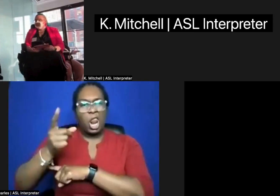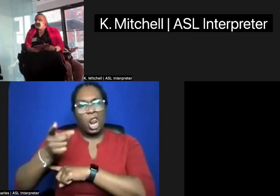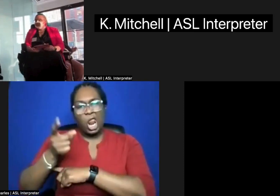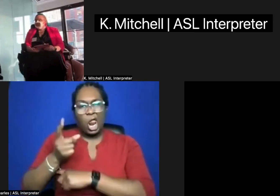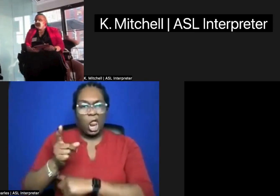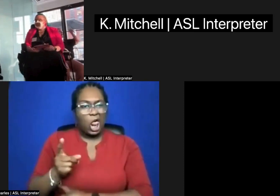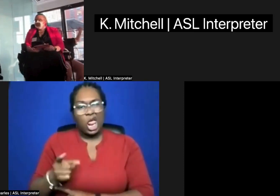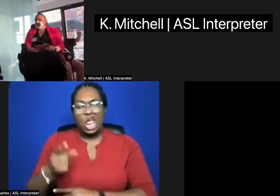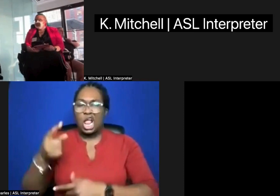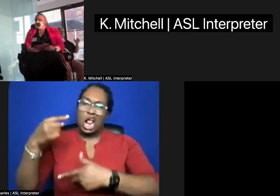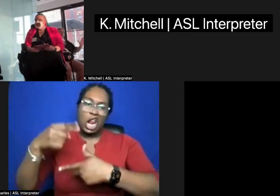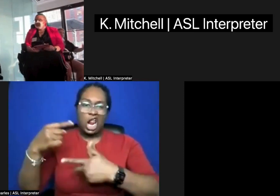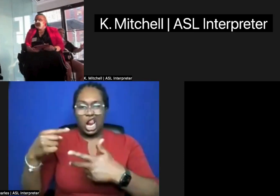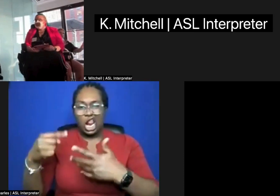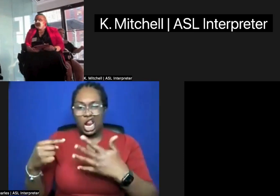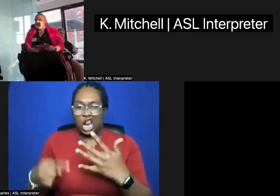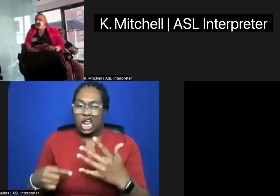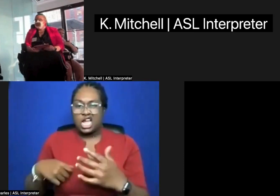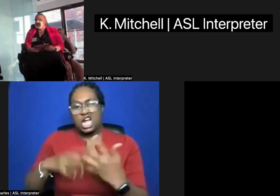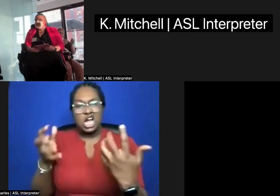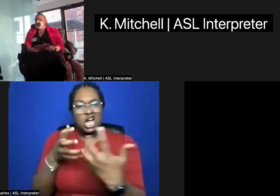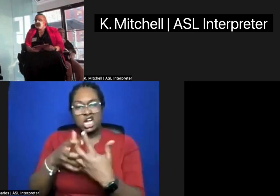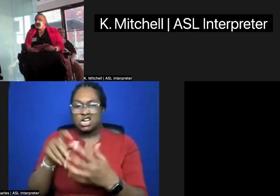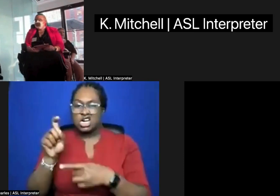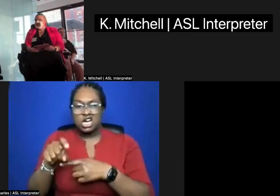that doesn't do anybody any good.